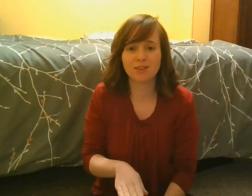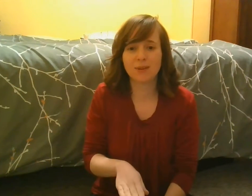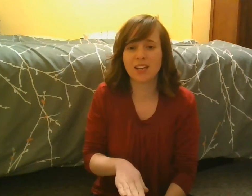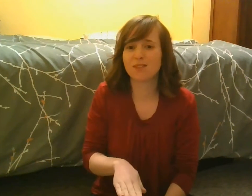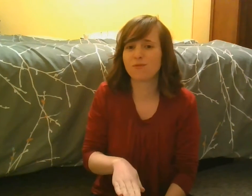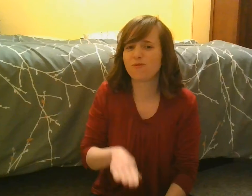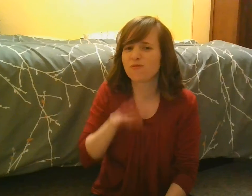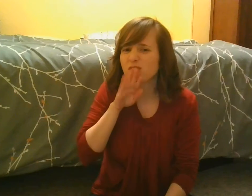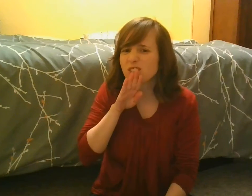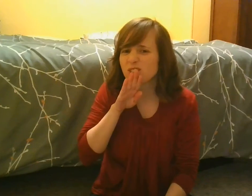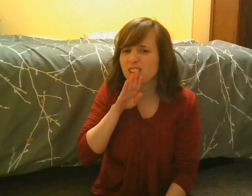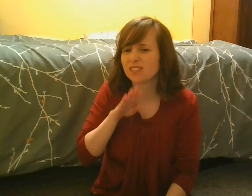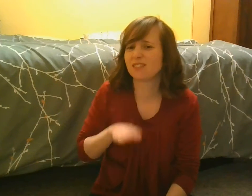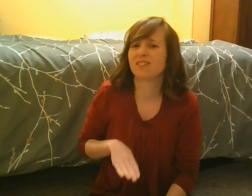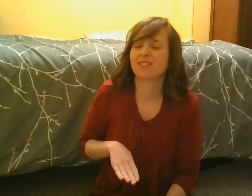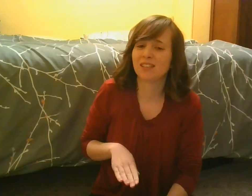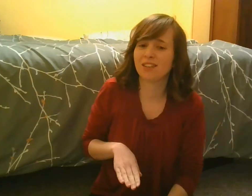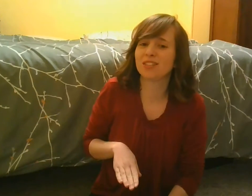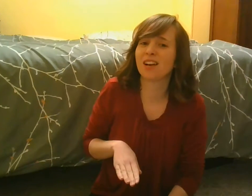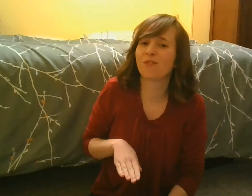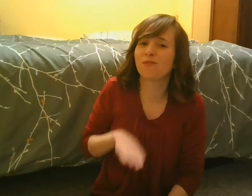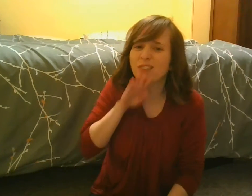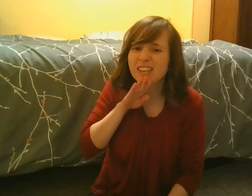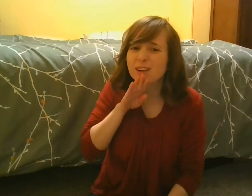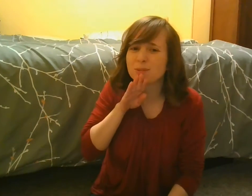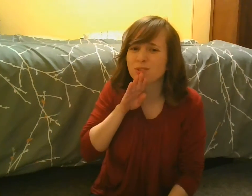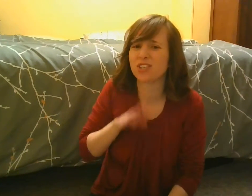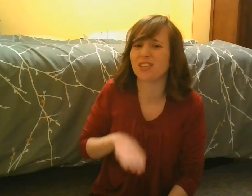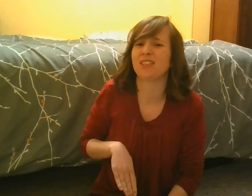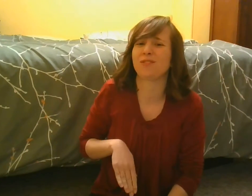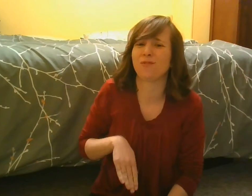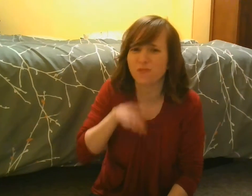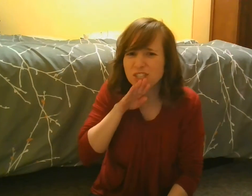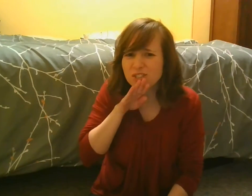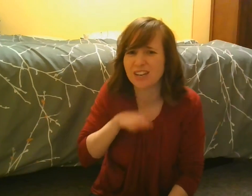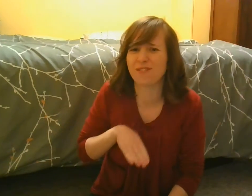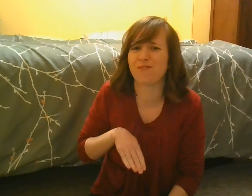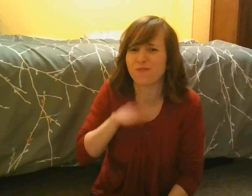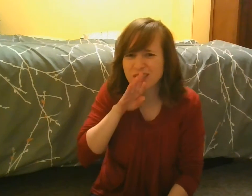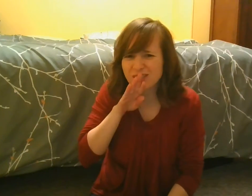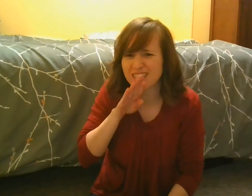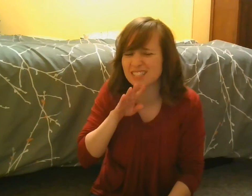be kind of frustrated. And you just kind of flick it up to your chin like you're frustrated.